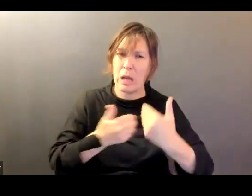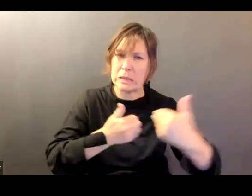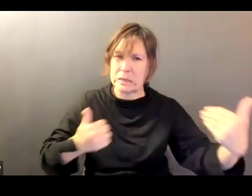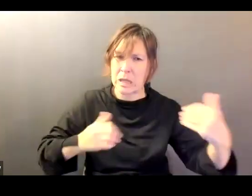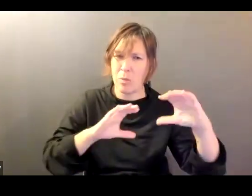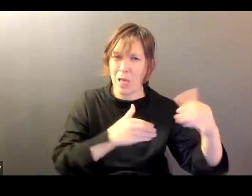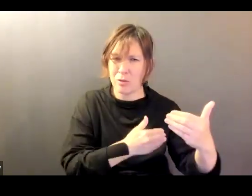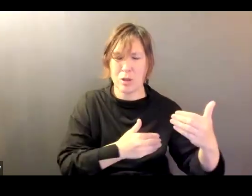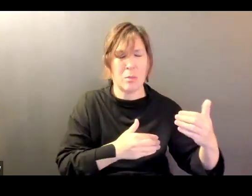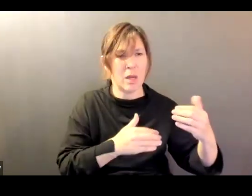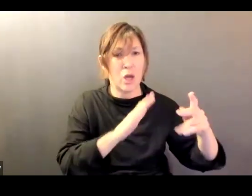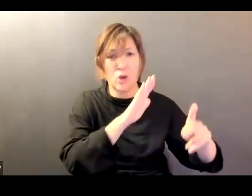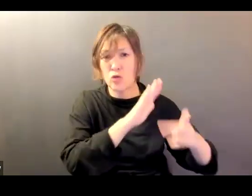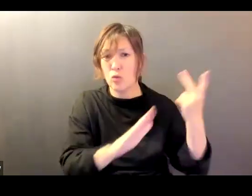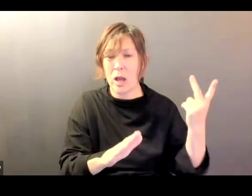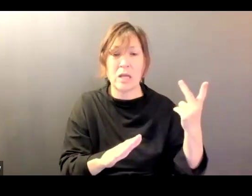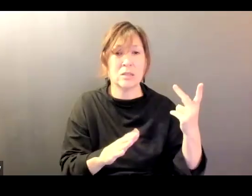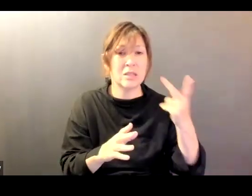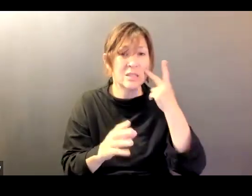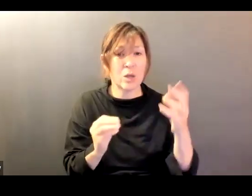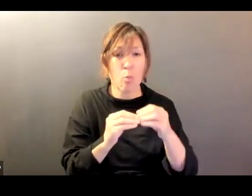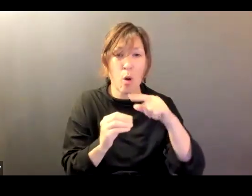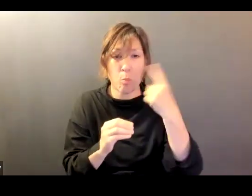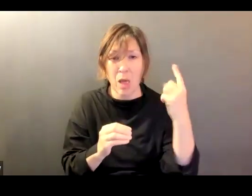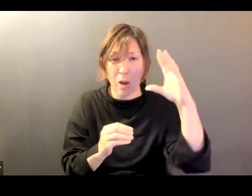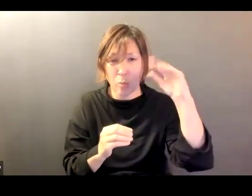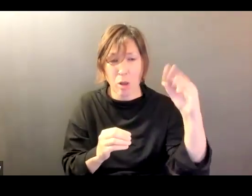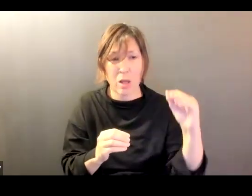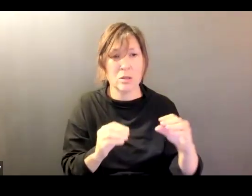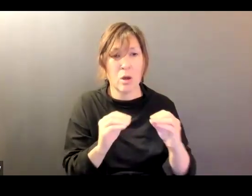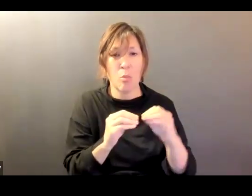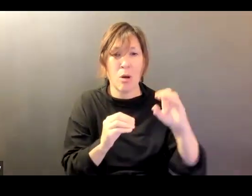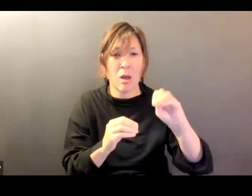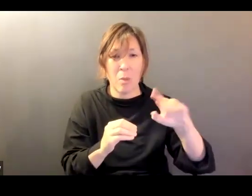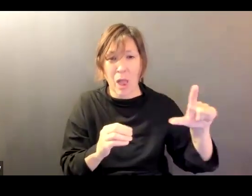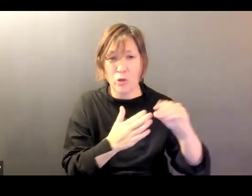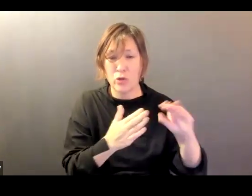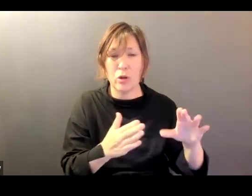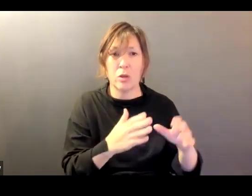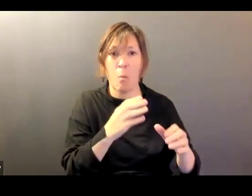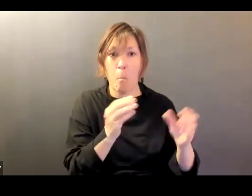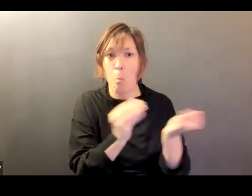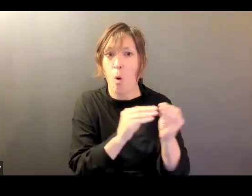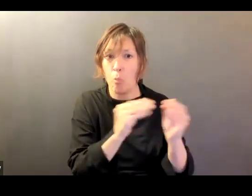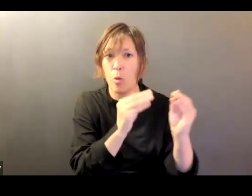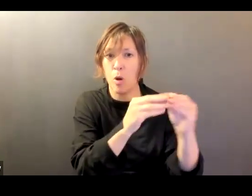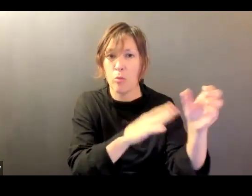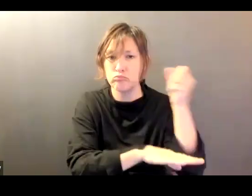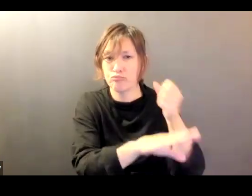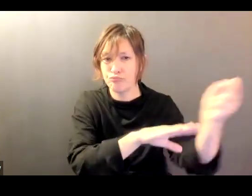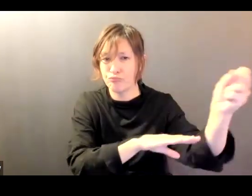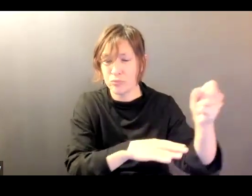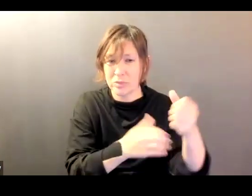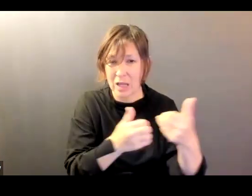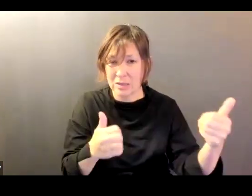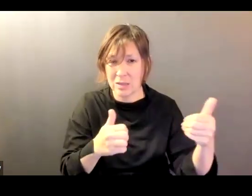and national rate, with Black boys and multilingual learners overrepresented. And I'm also focused on student outcomes. So